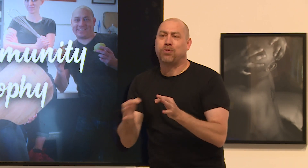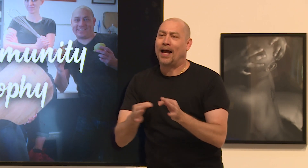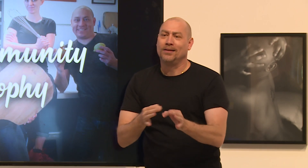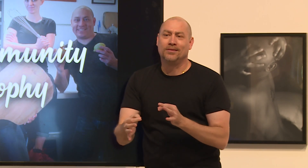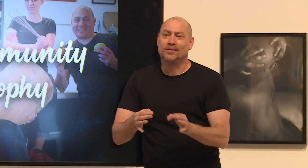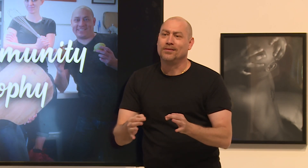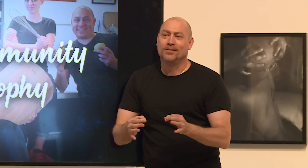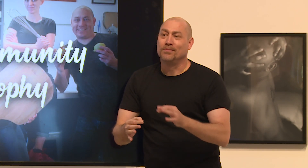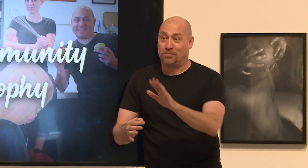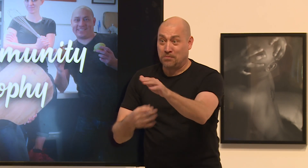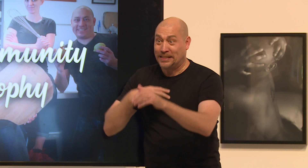do we understand it?